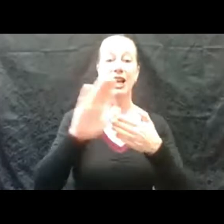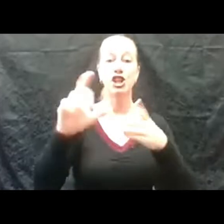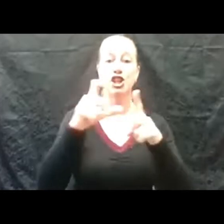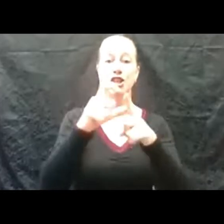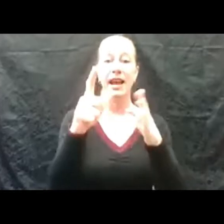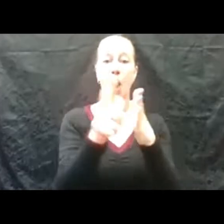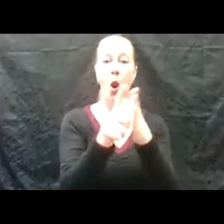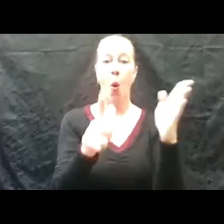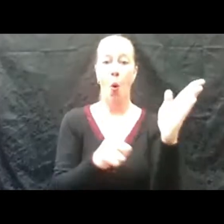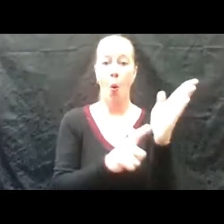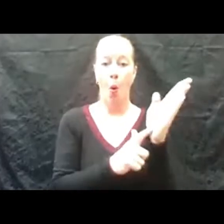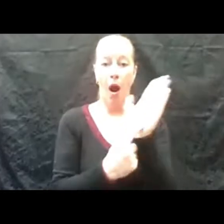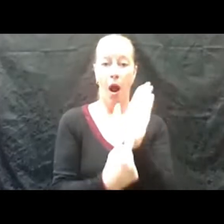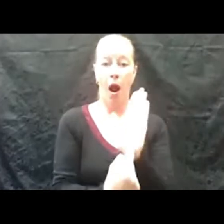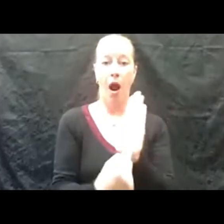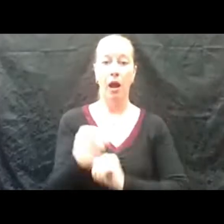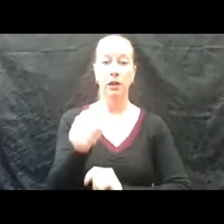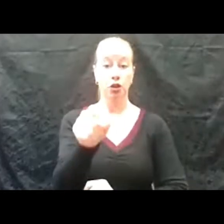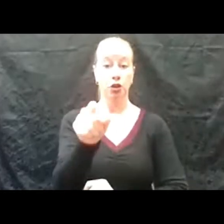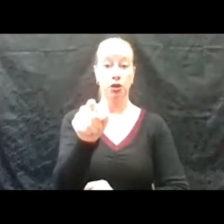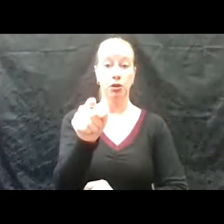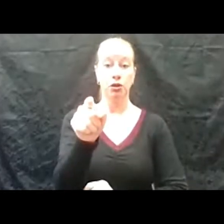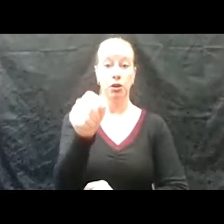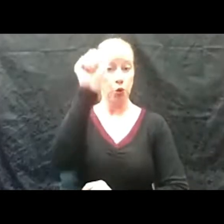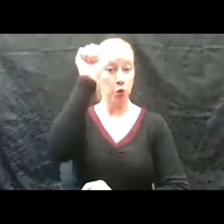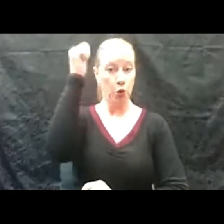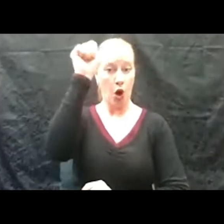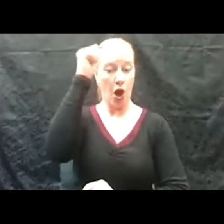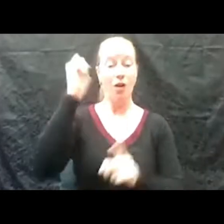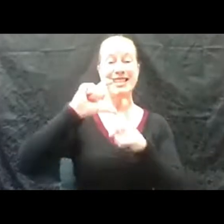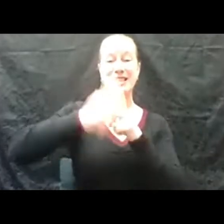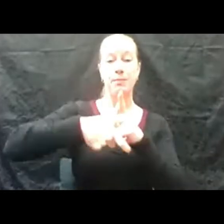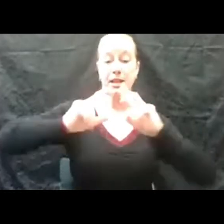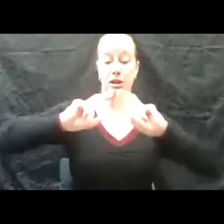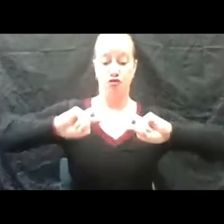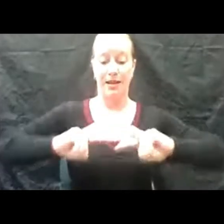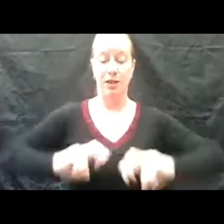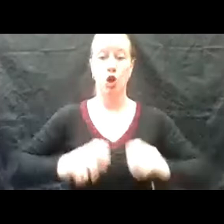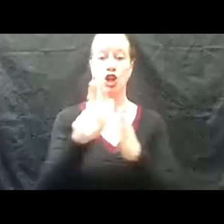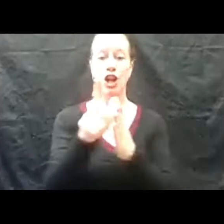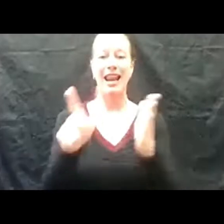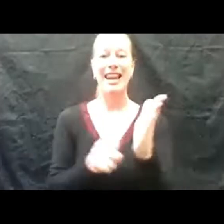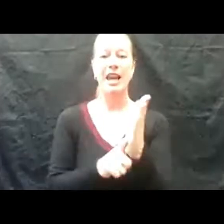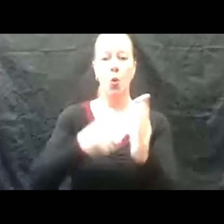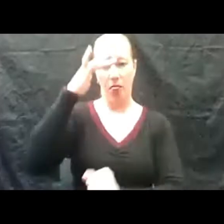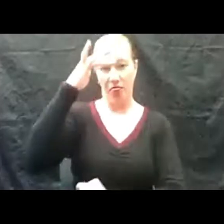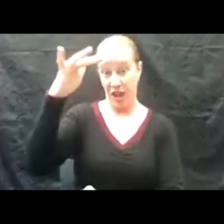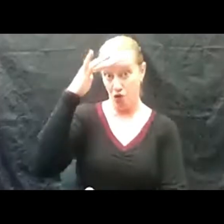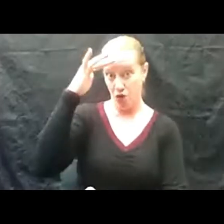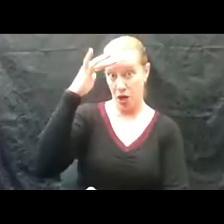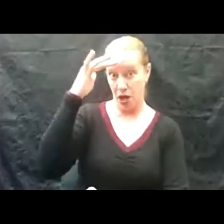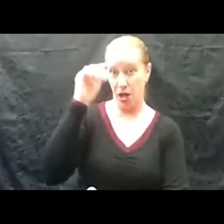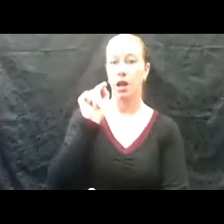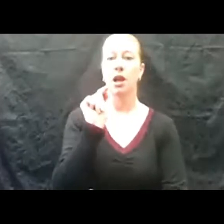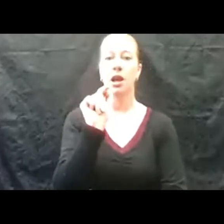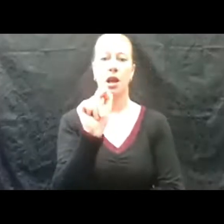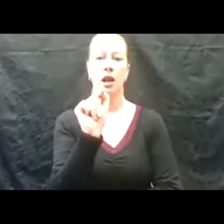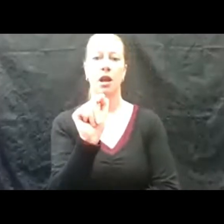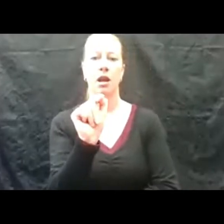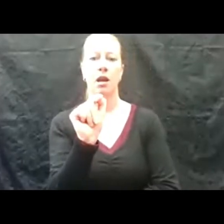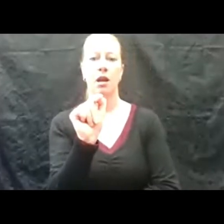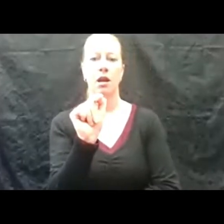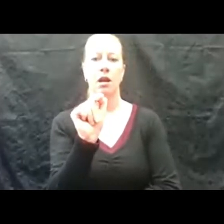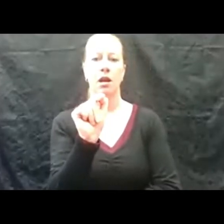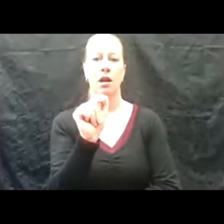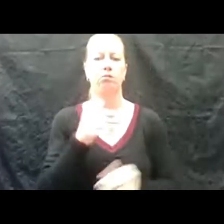Tikanga Maori. She's a scholar of disability research and legal theory, and is noted for the breadth of